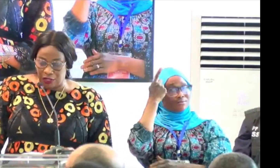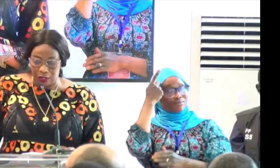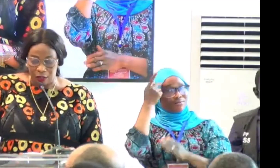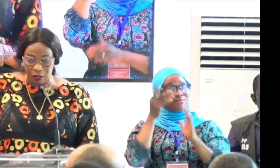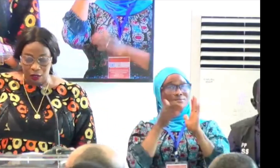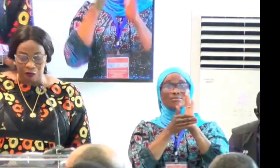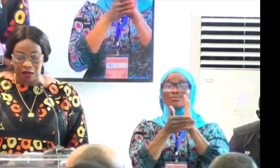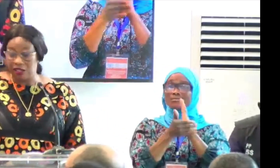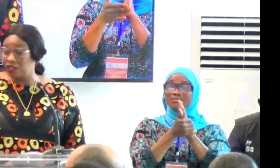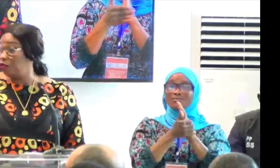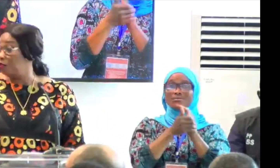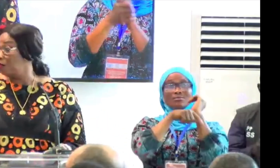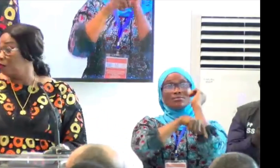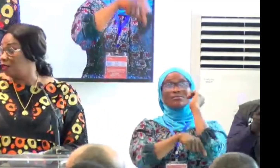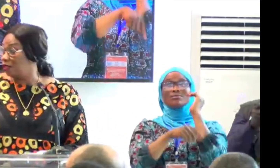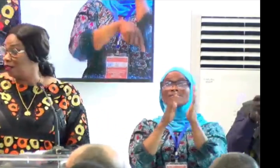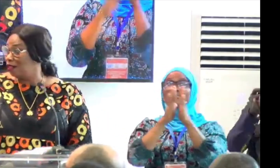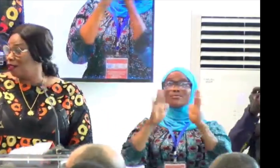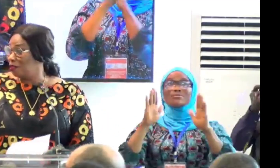Security, the African Union.